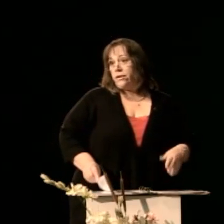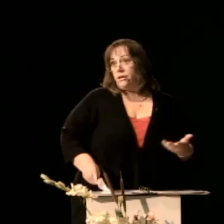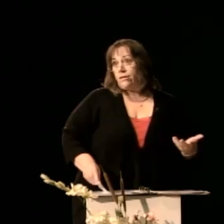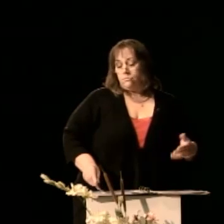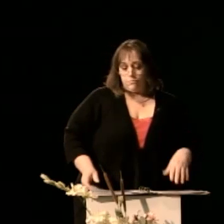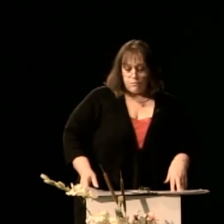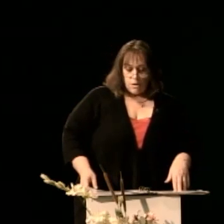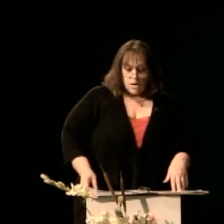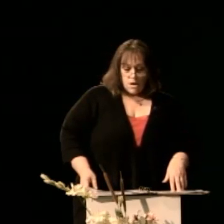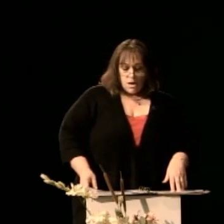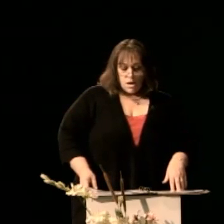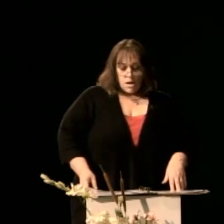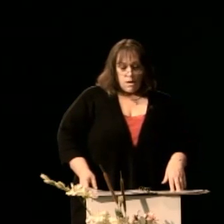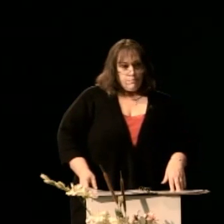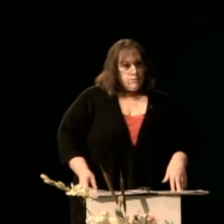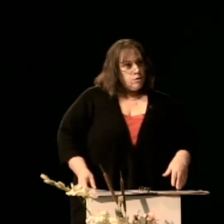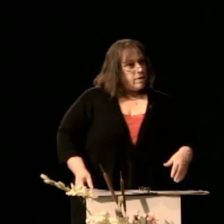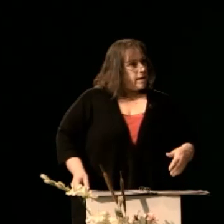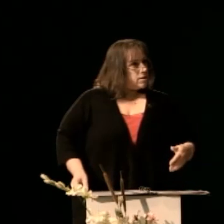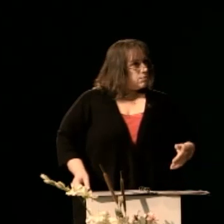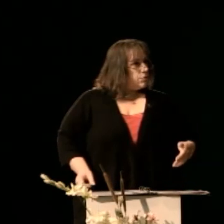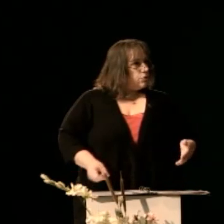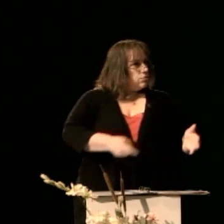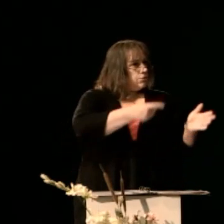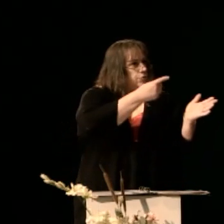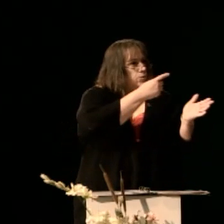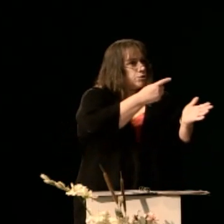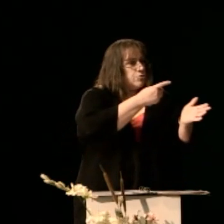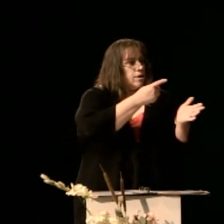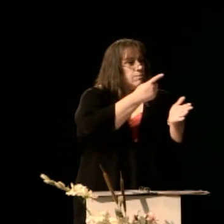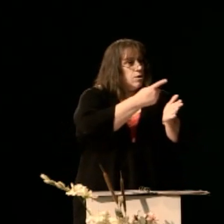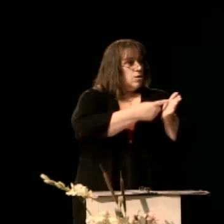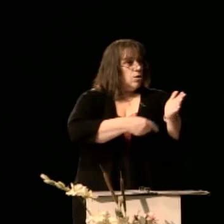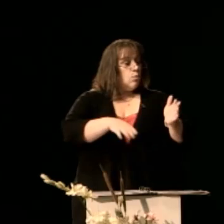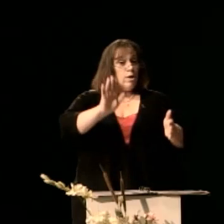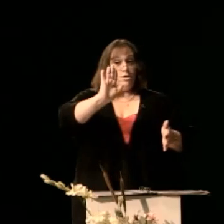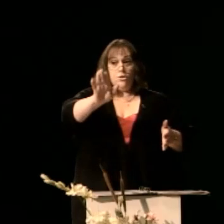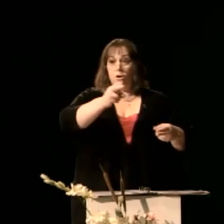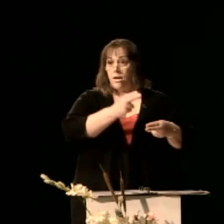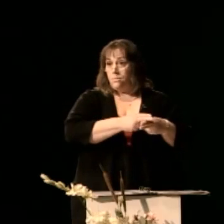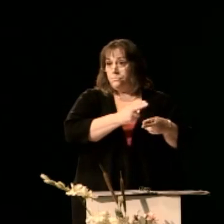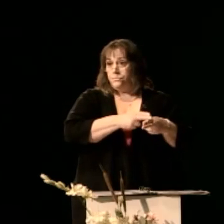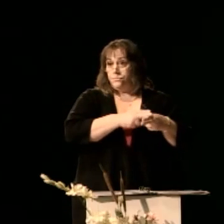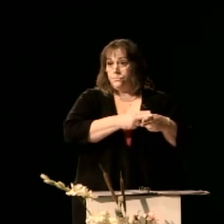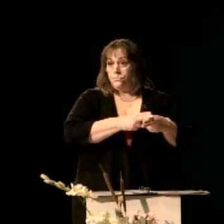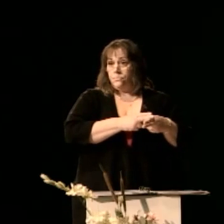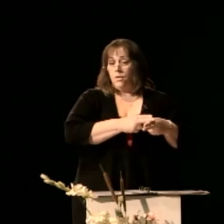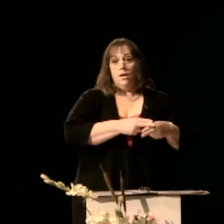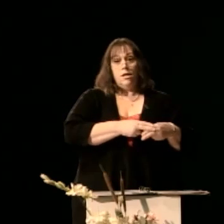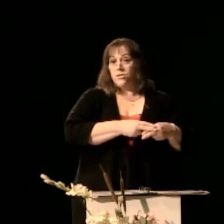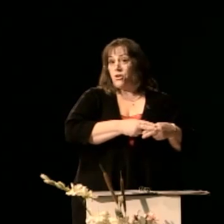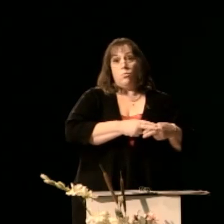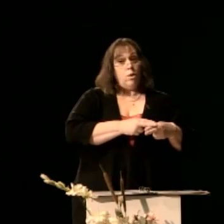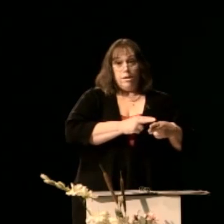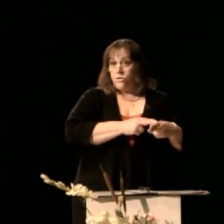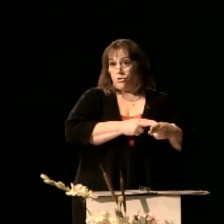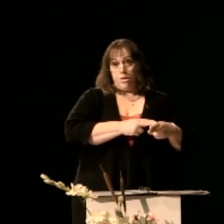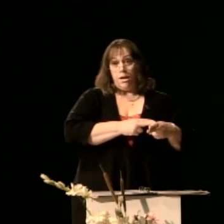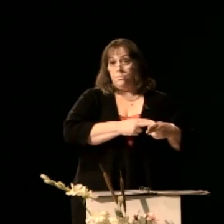non-hearing. You might ask someone what's their name? What your name? It's not what is your name,